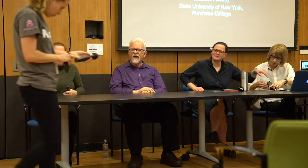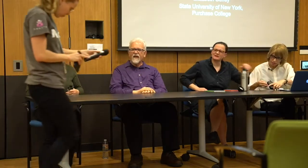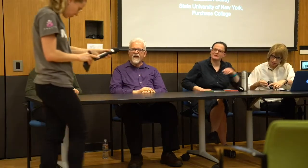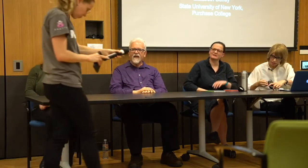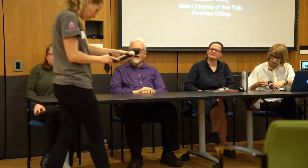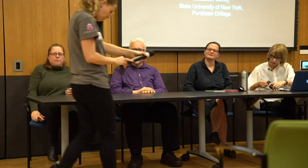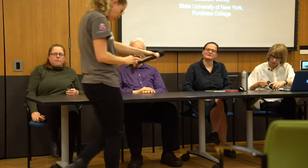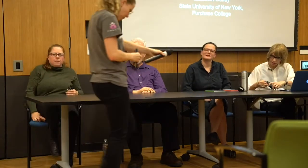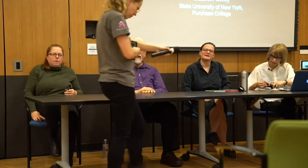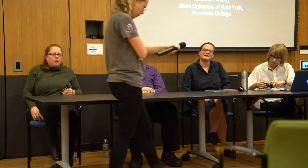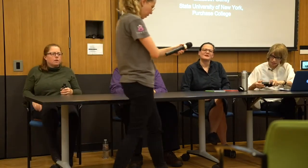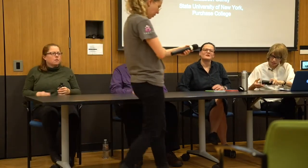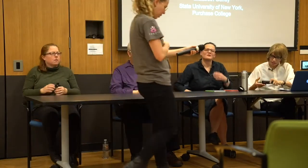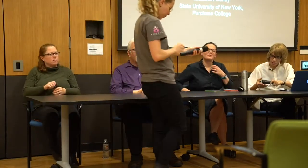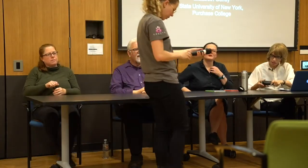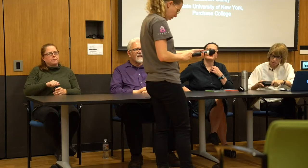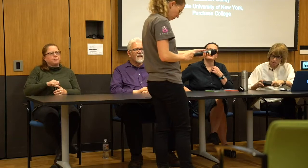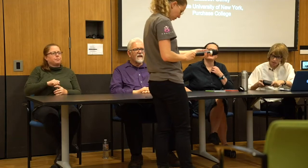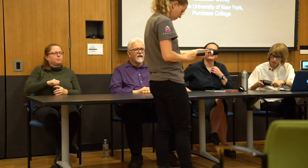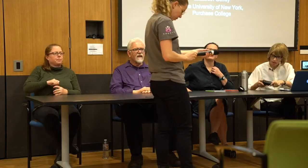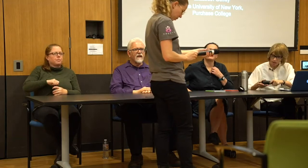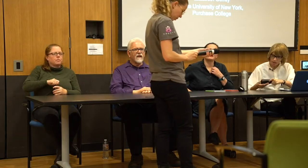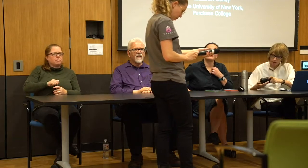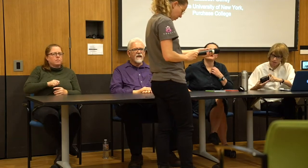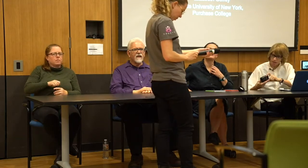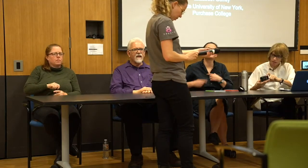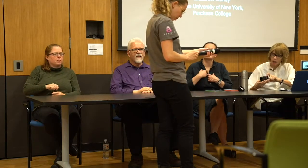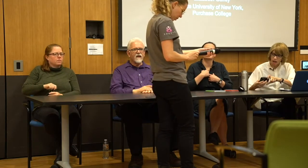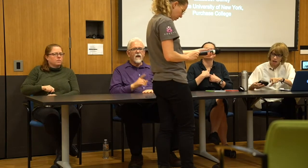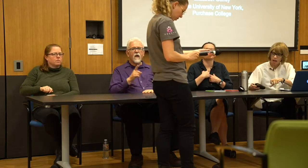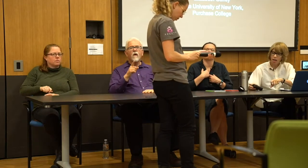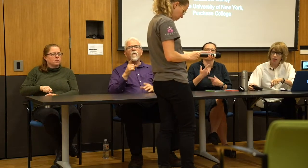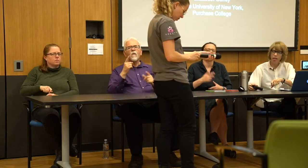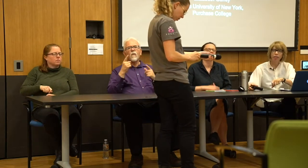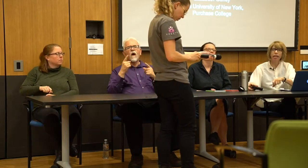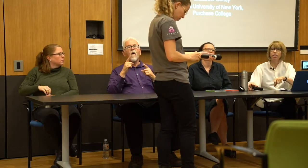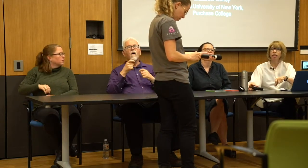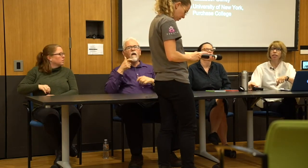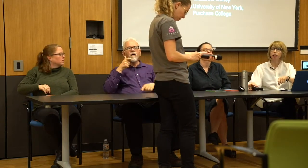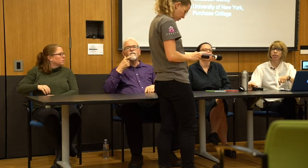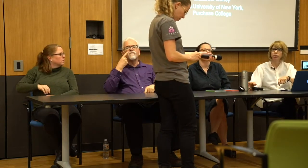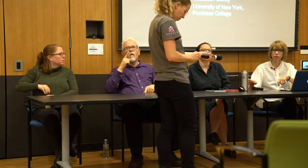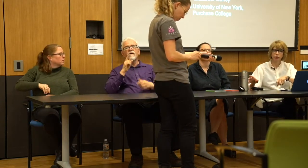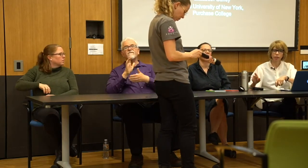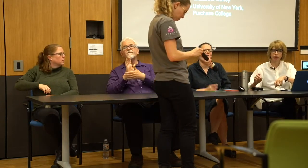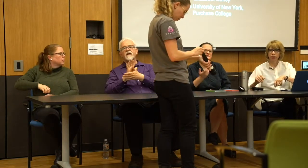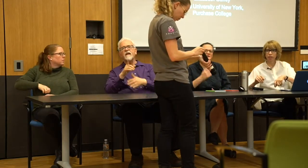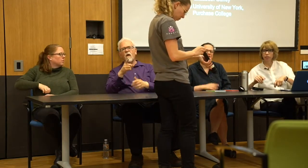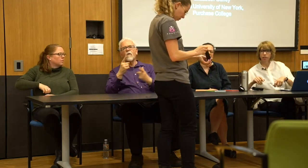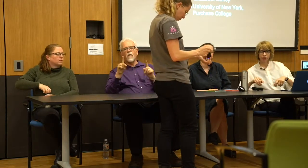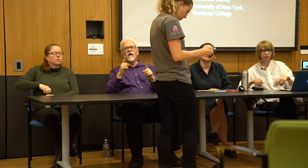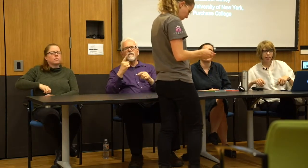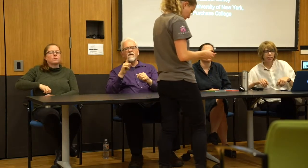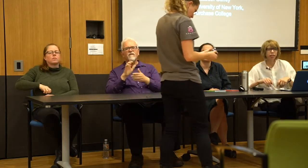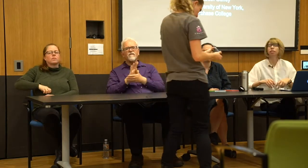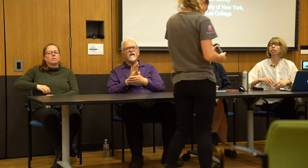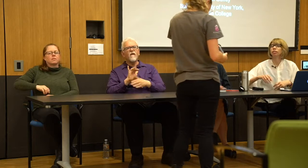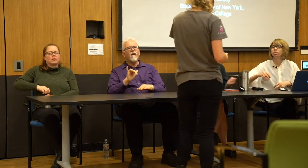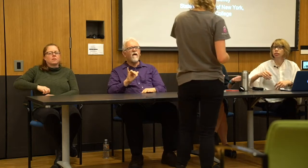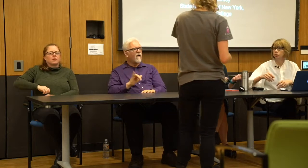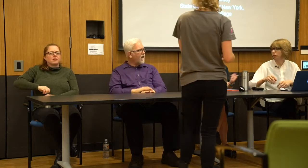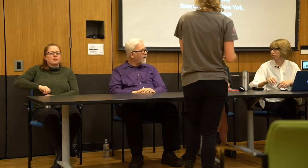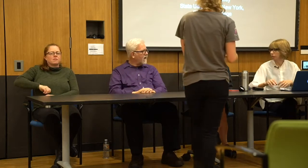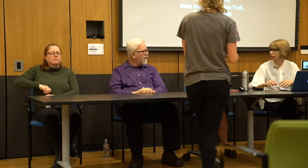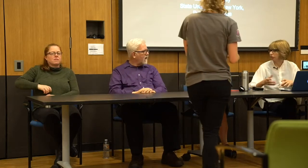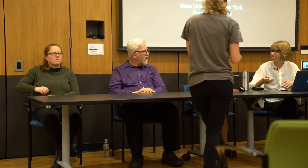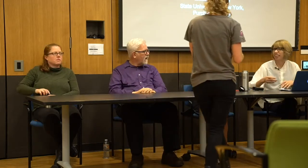Seems like they're on. It looks like it's on. These are for the video. Oh, okay. Okay. Okay. We should. Yeah. Okay. I can